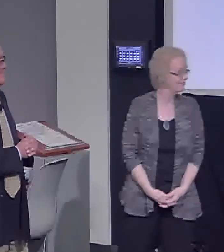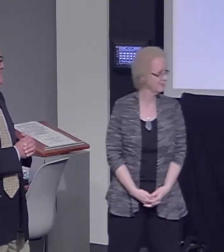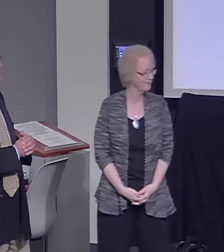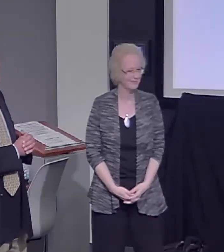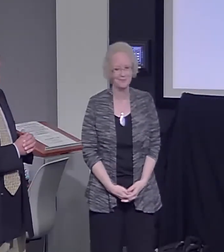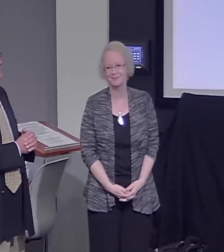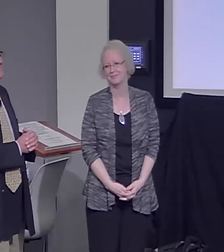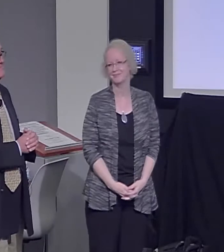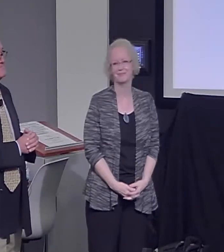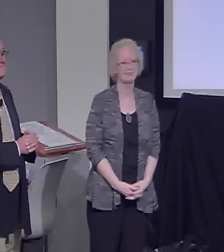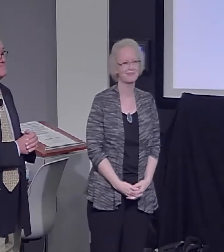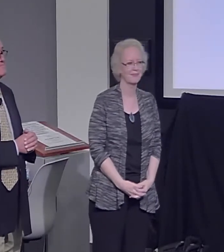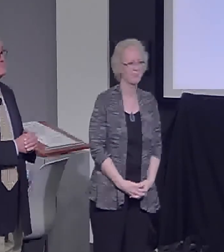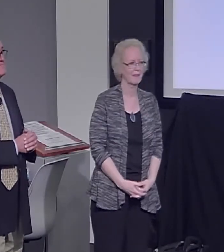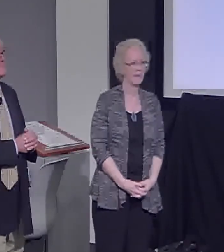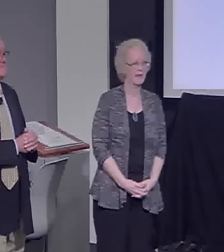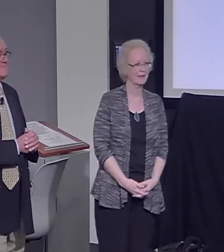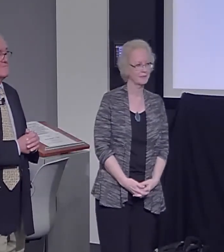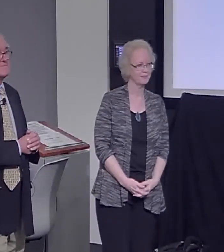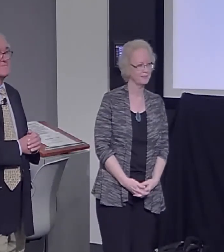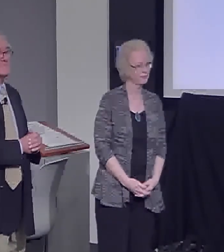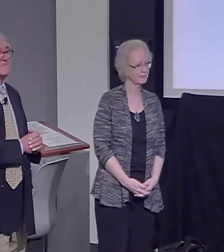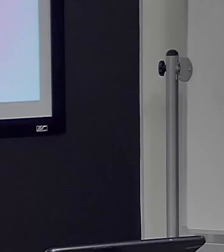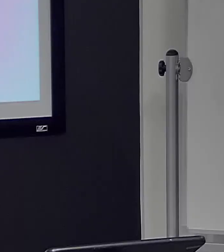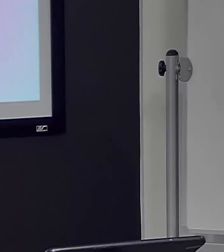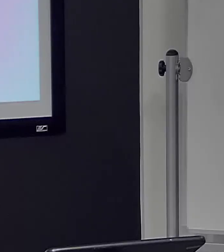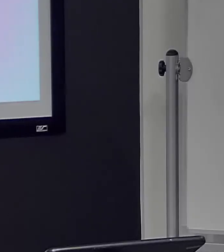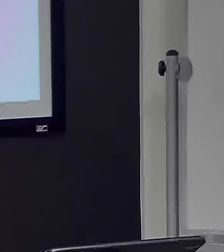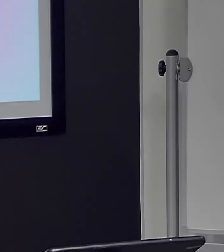Yes, I agree. Thank you so much.